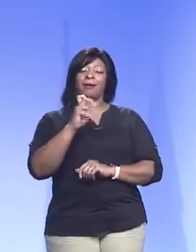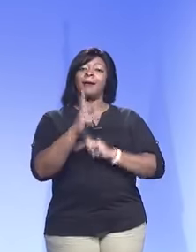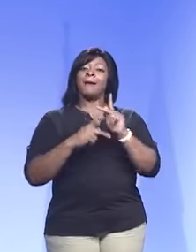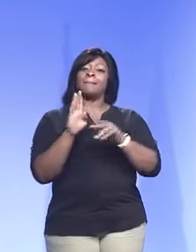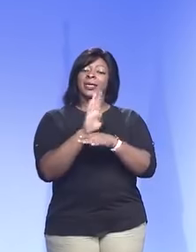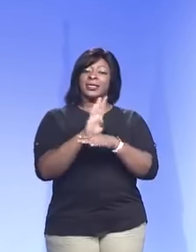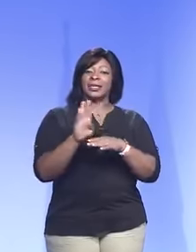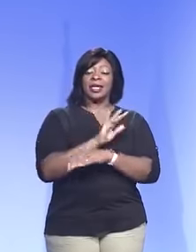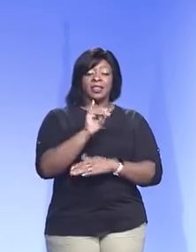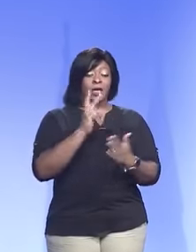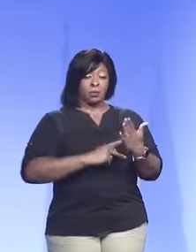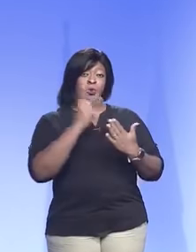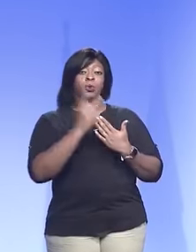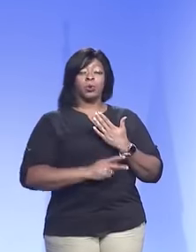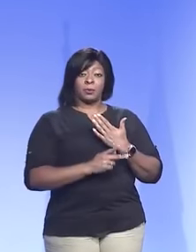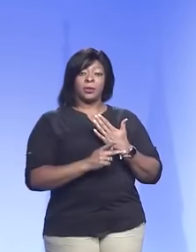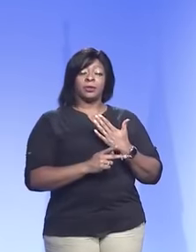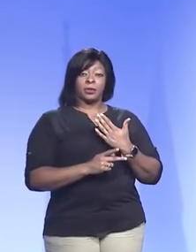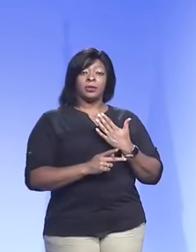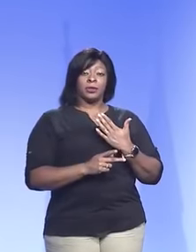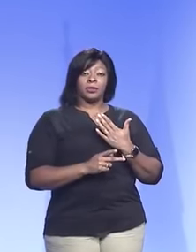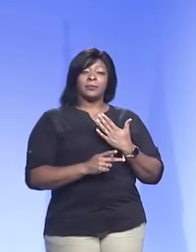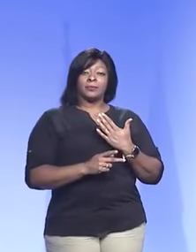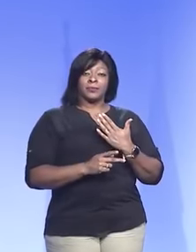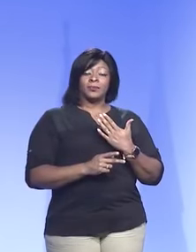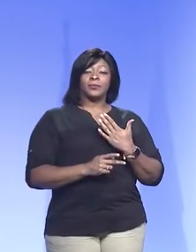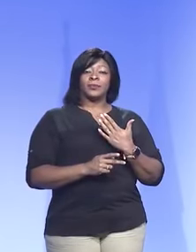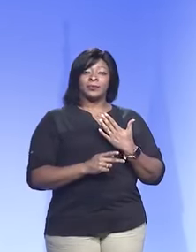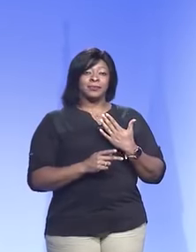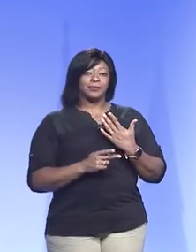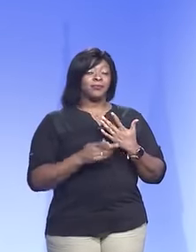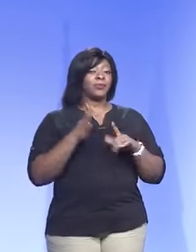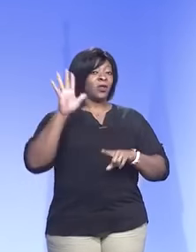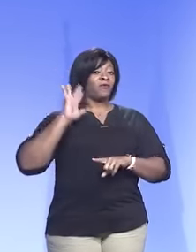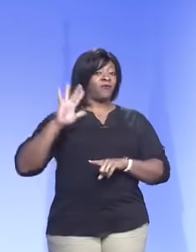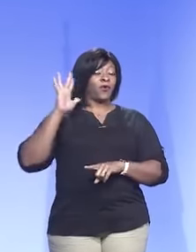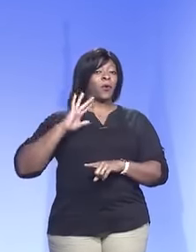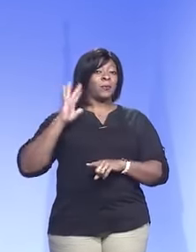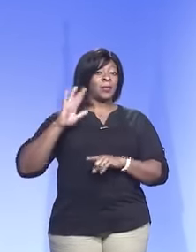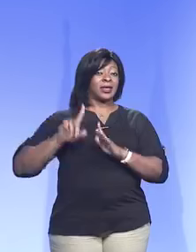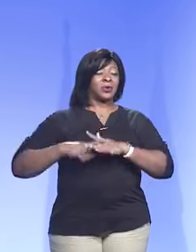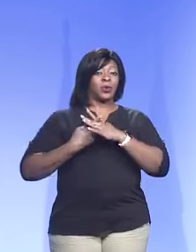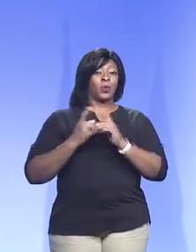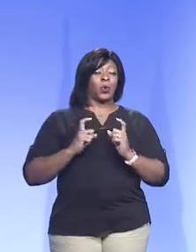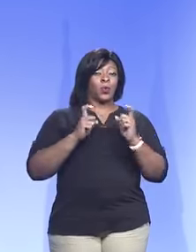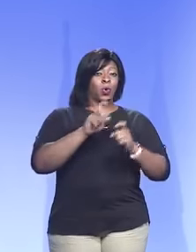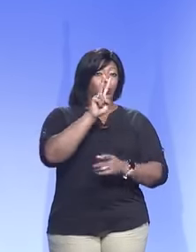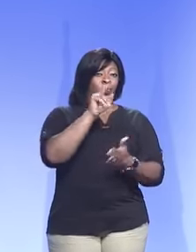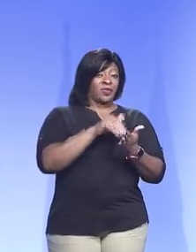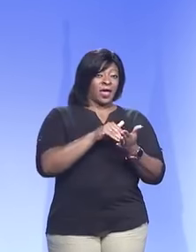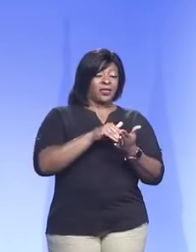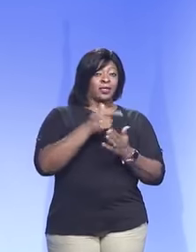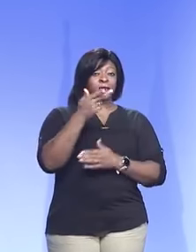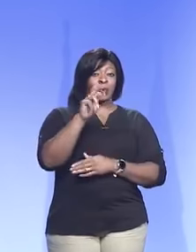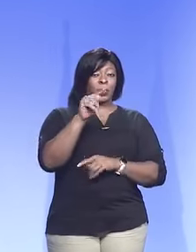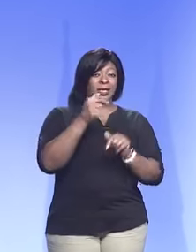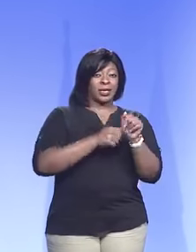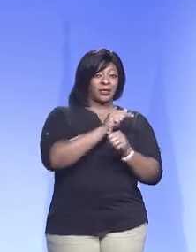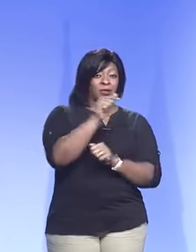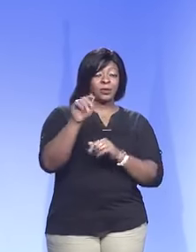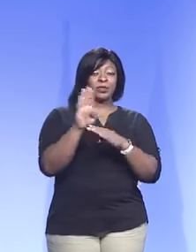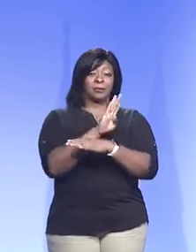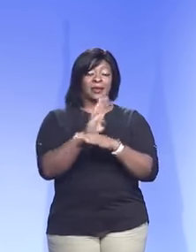businesses. The program in its former iteration would award $2,000 grants to these